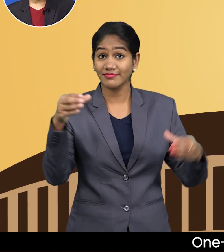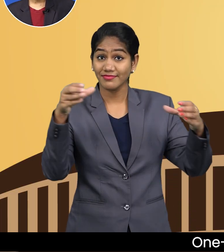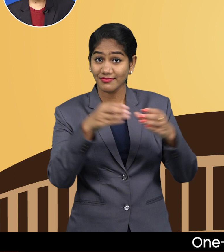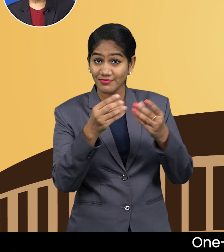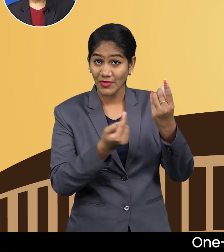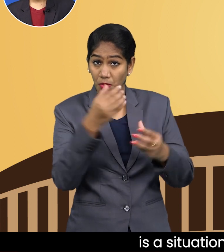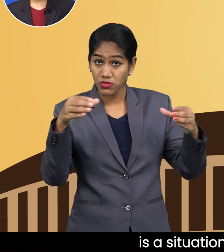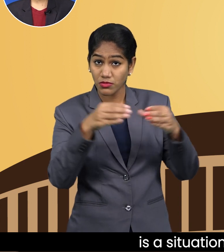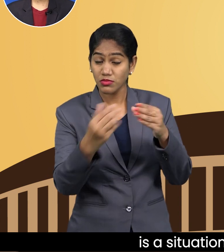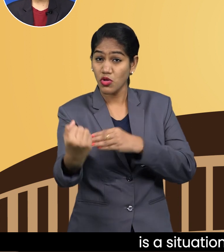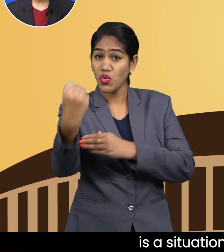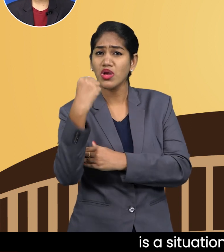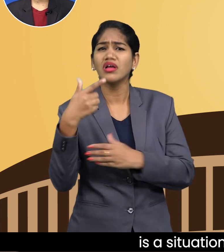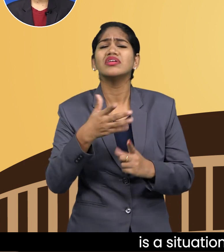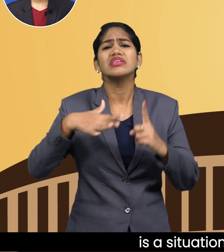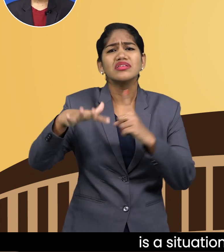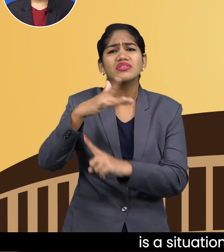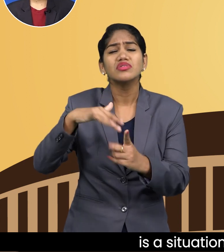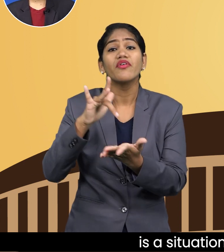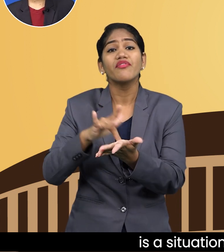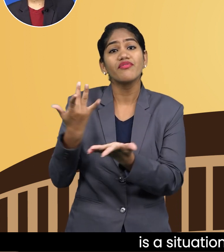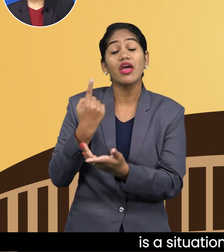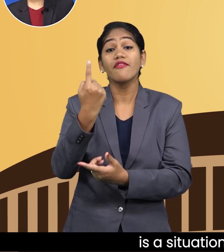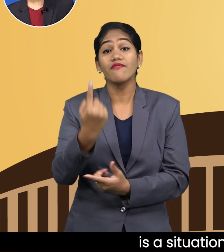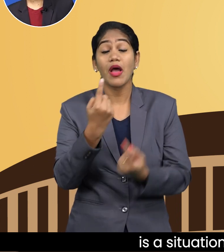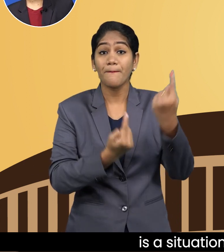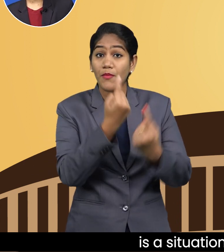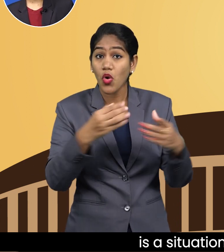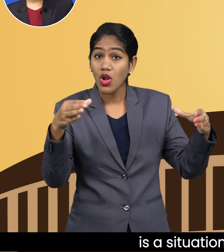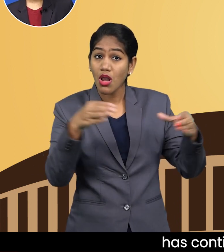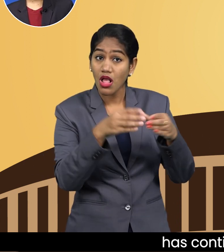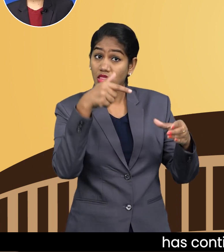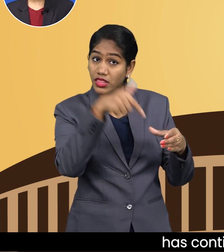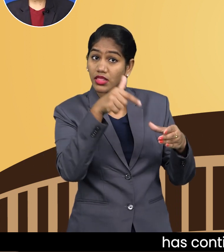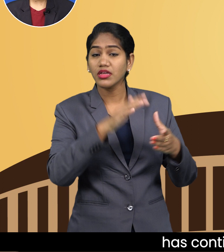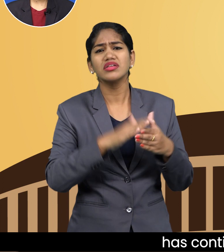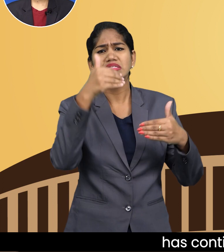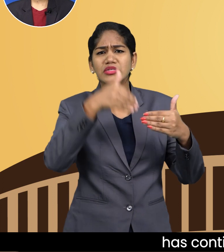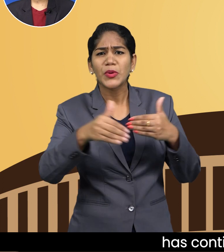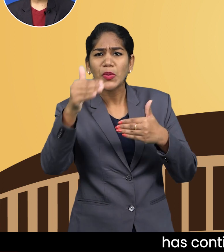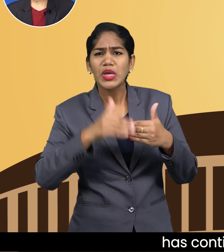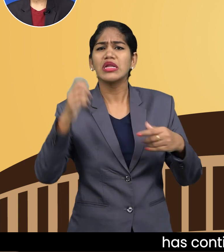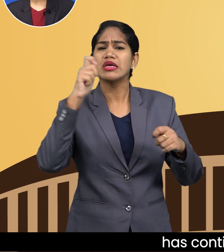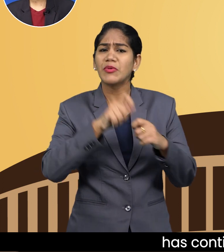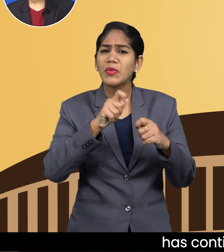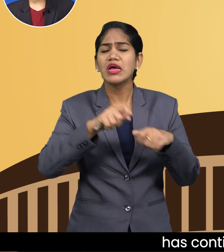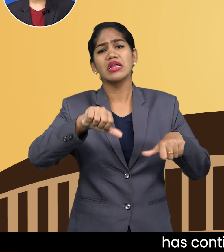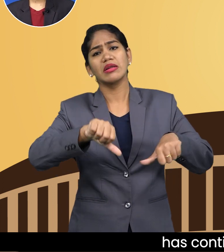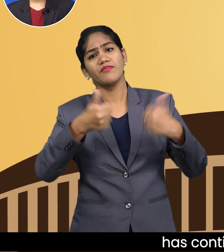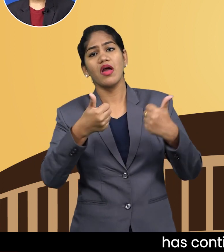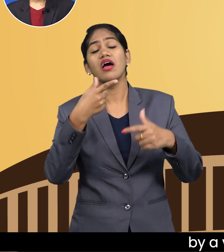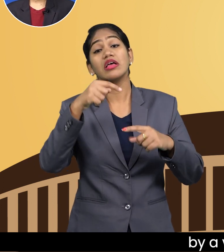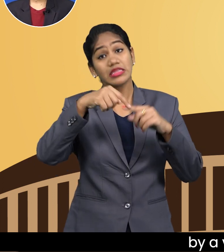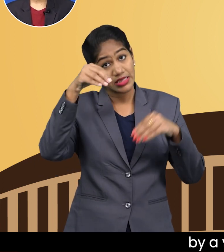One-party dominance is a situation where one political party has continuously won